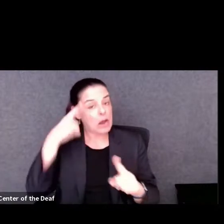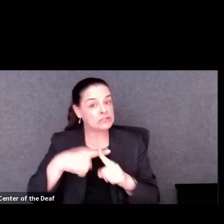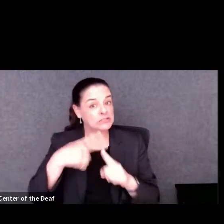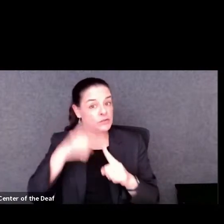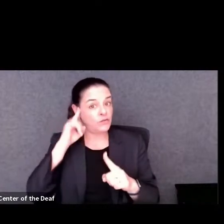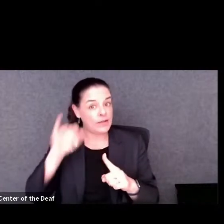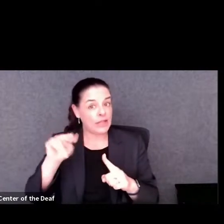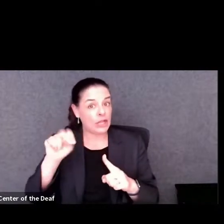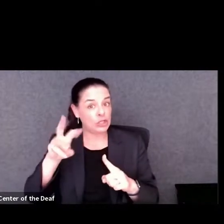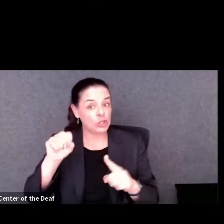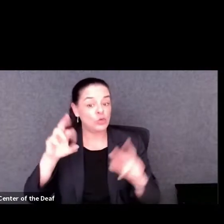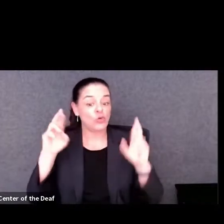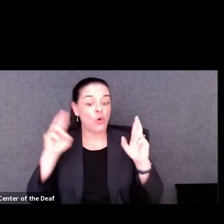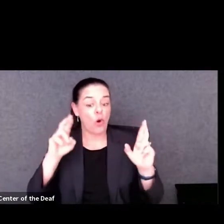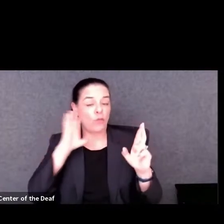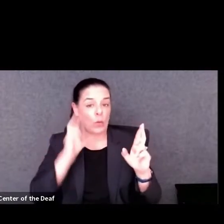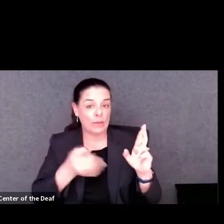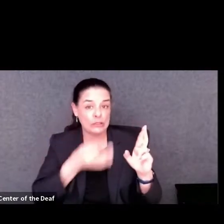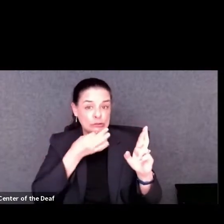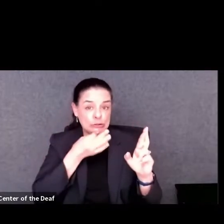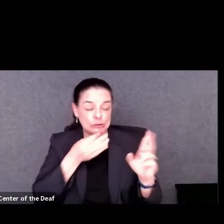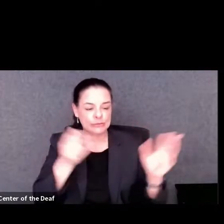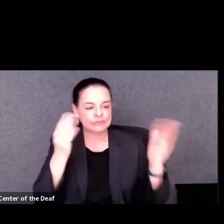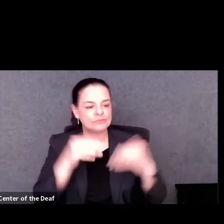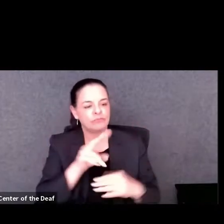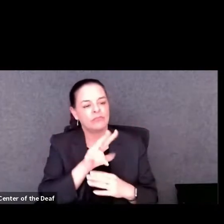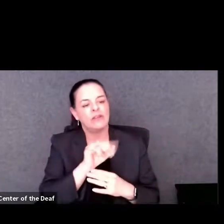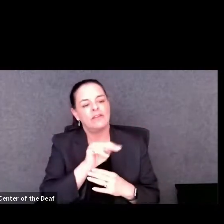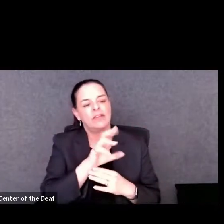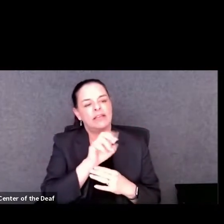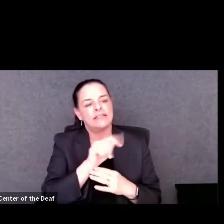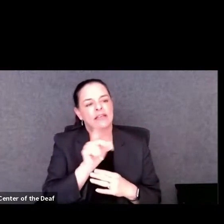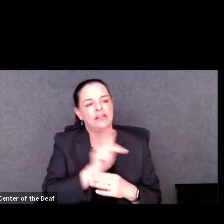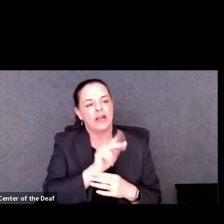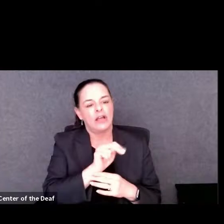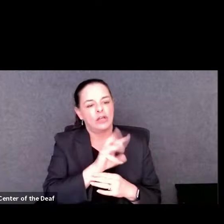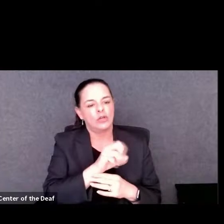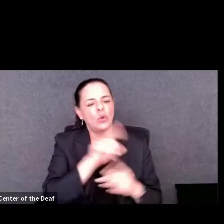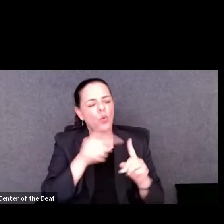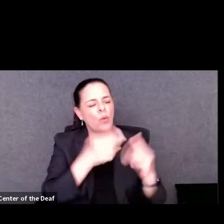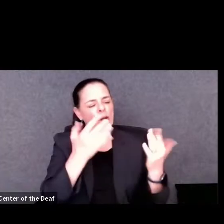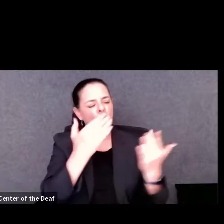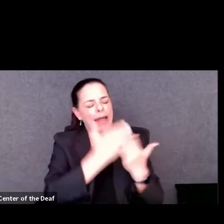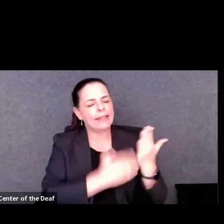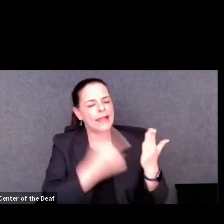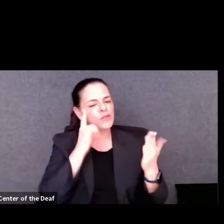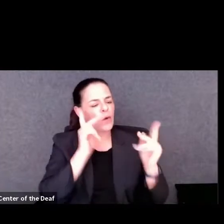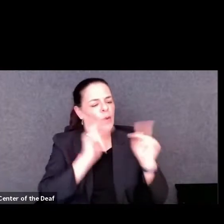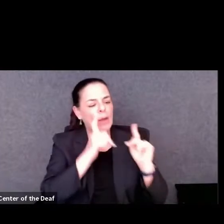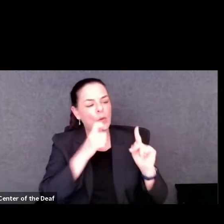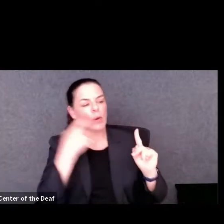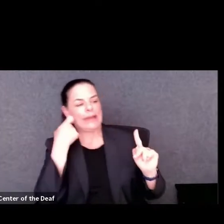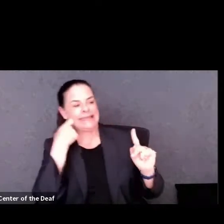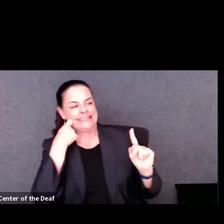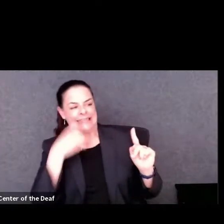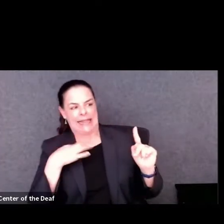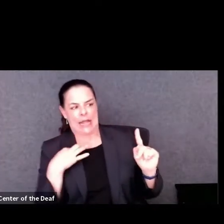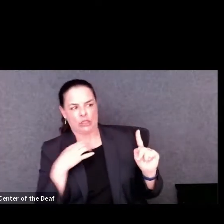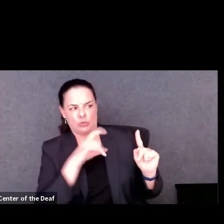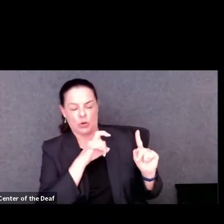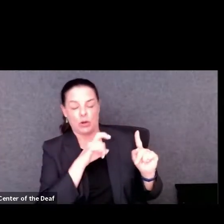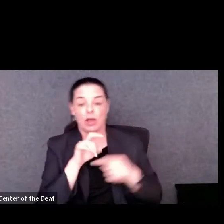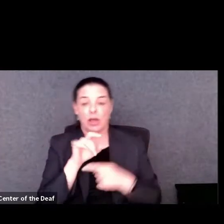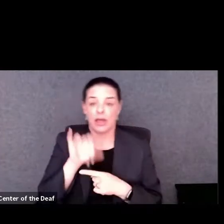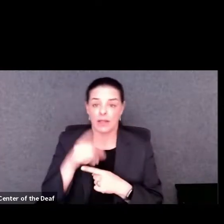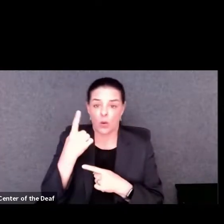we'll be able to get there soon. From Vincent with Knox News, when does the wait list open to people who are recently eligible? So the